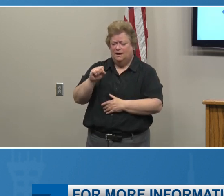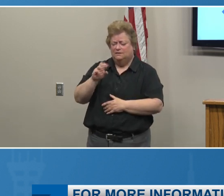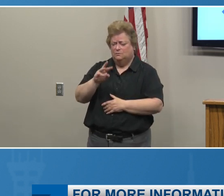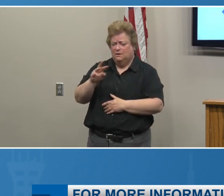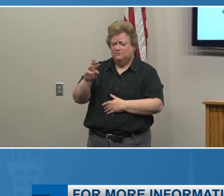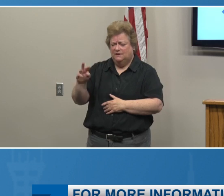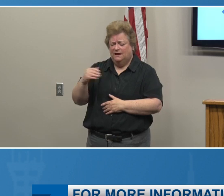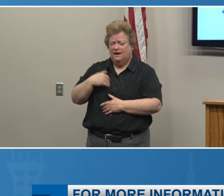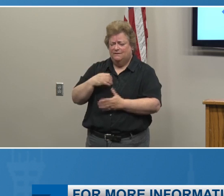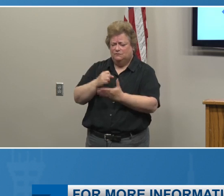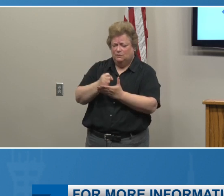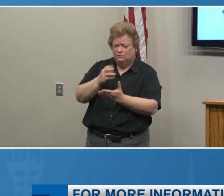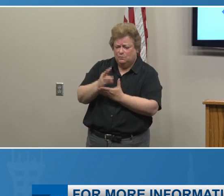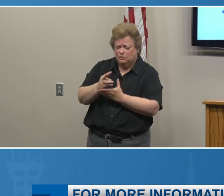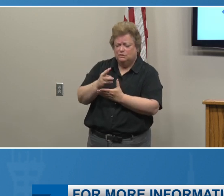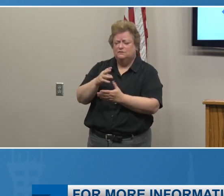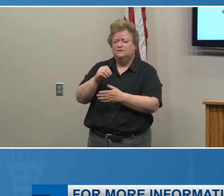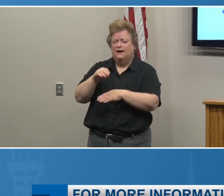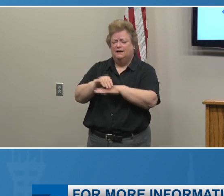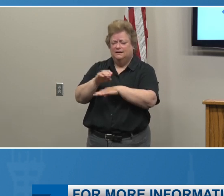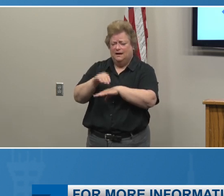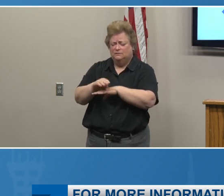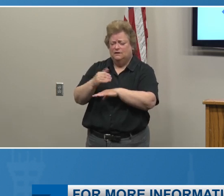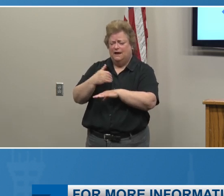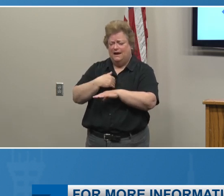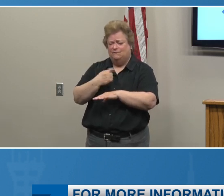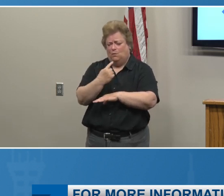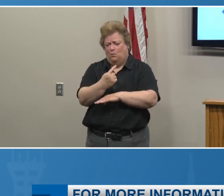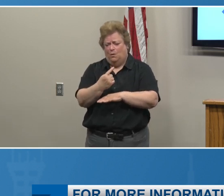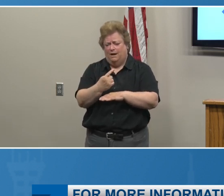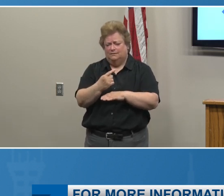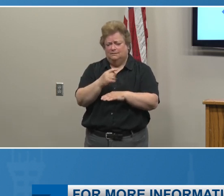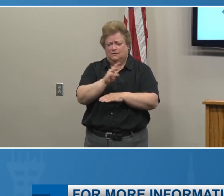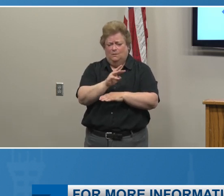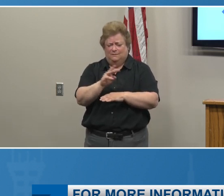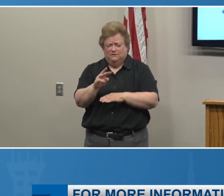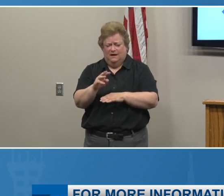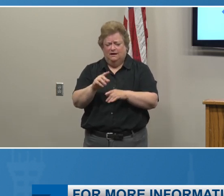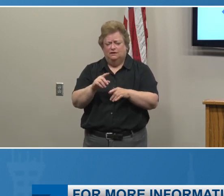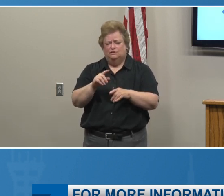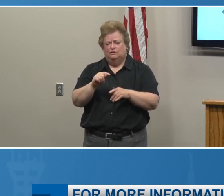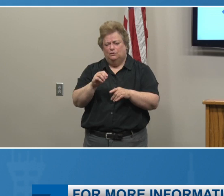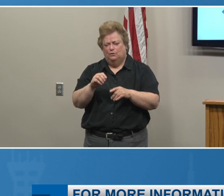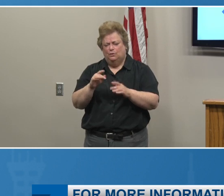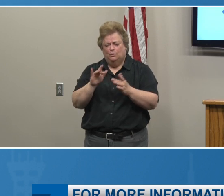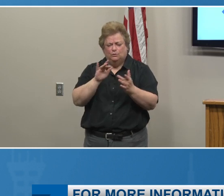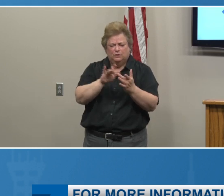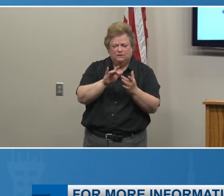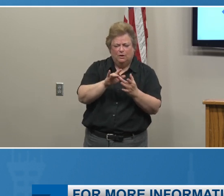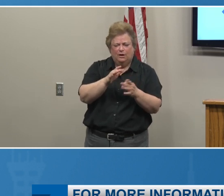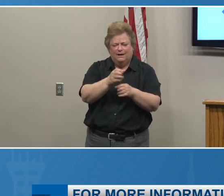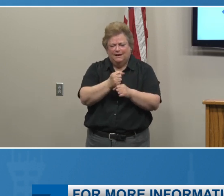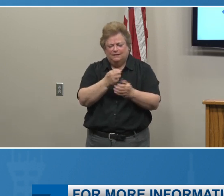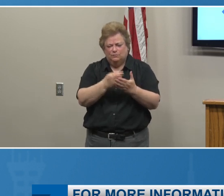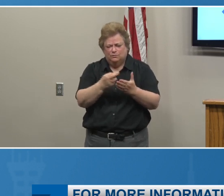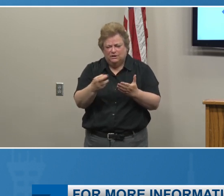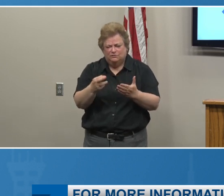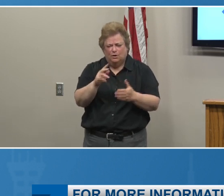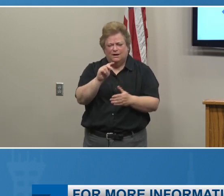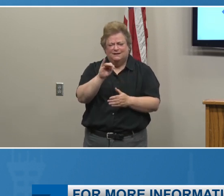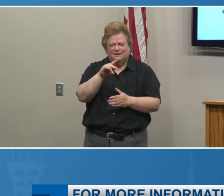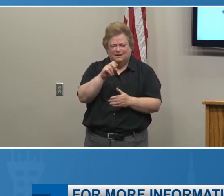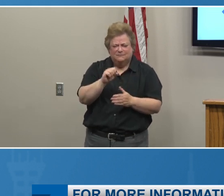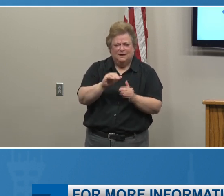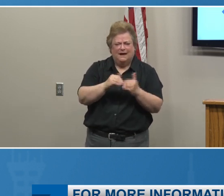social workers and counselors have a site dedicated to resources and tips for families tips for how